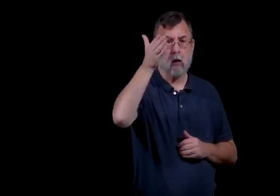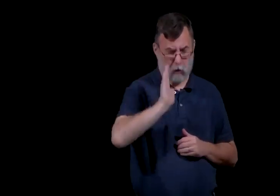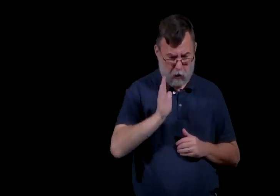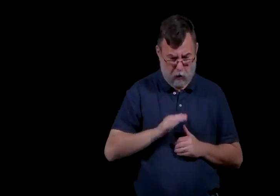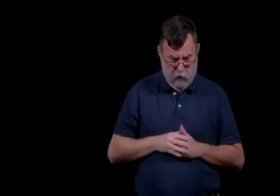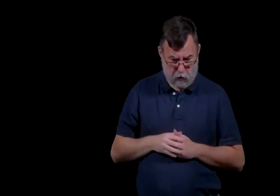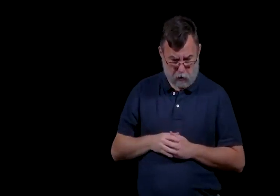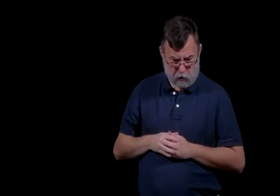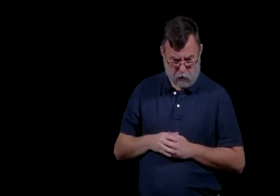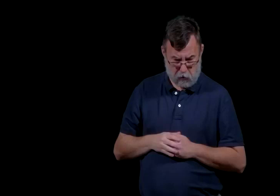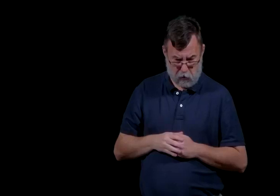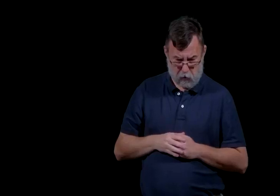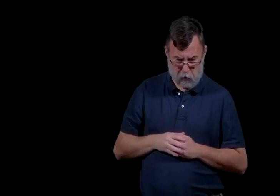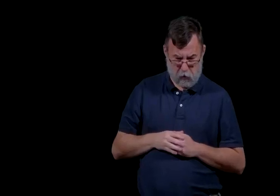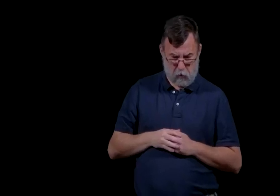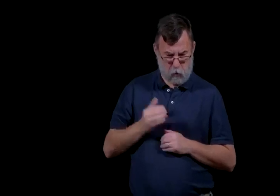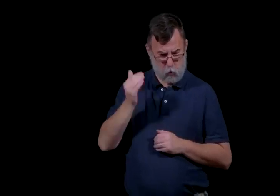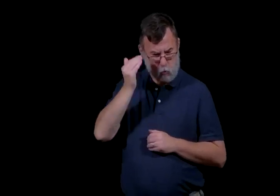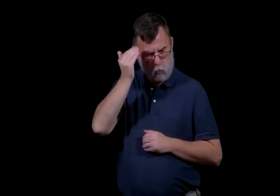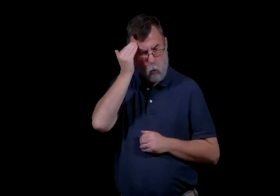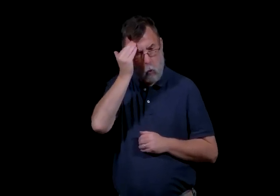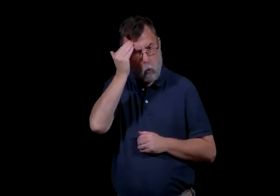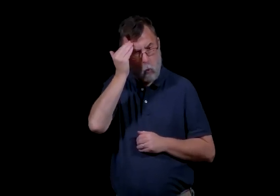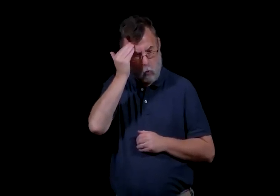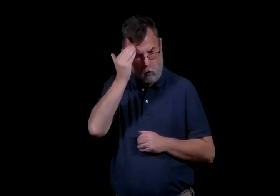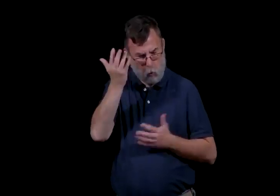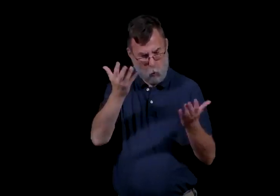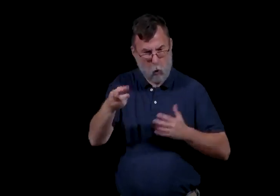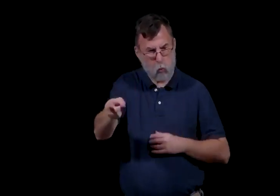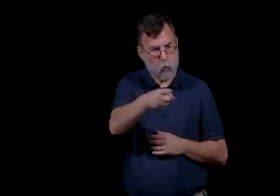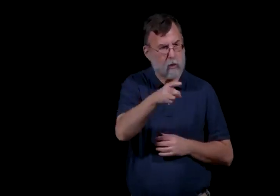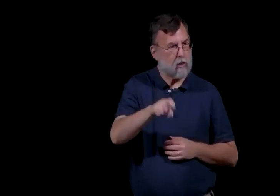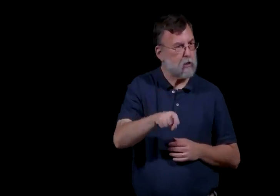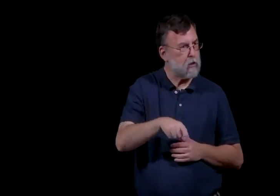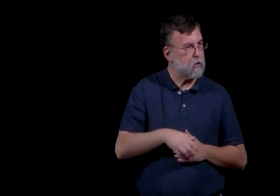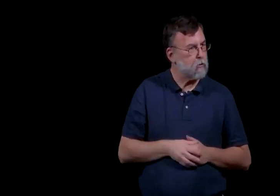Your Heavenly Father knows what you need.